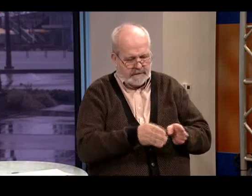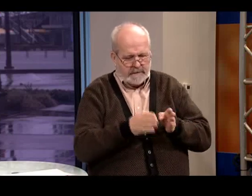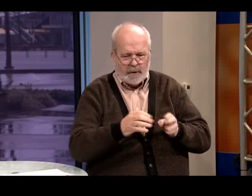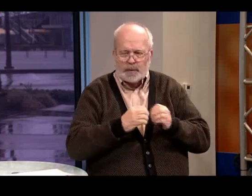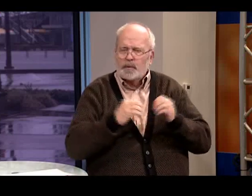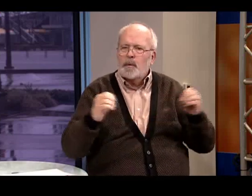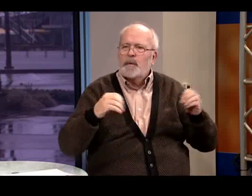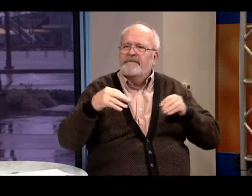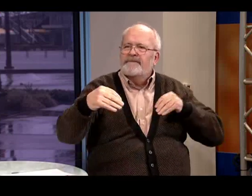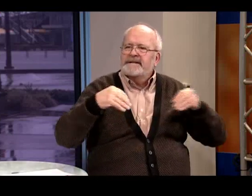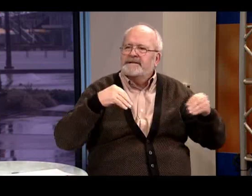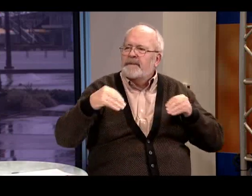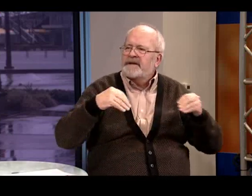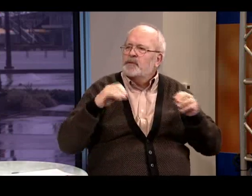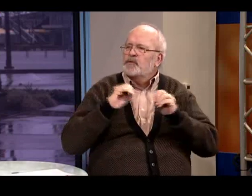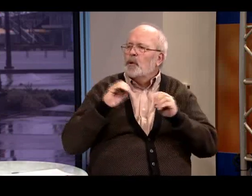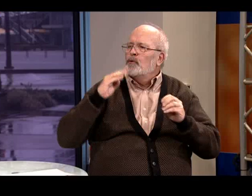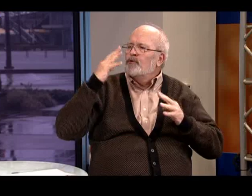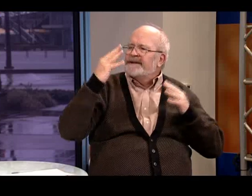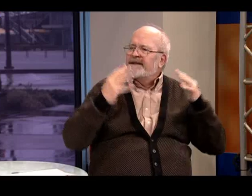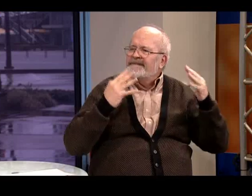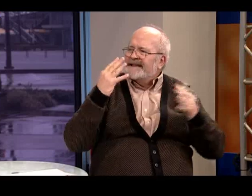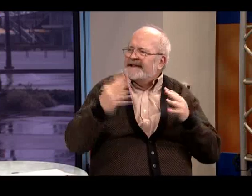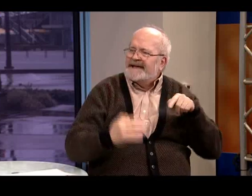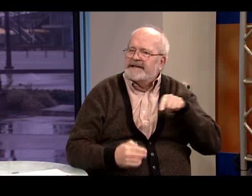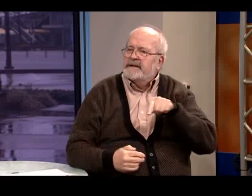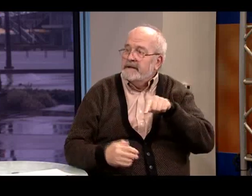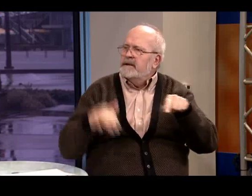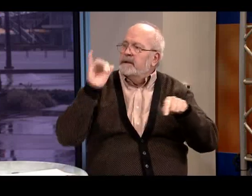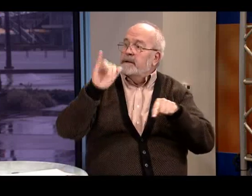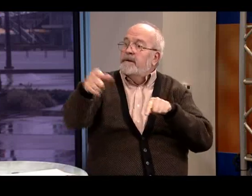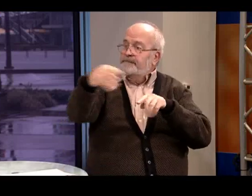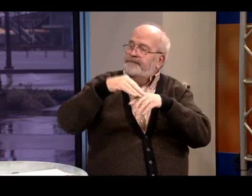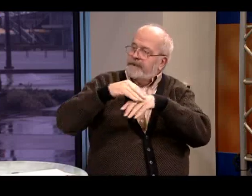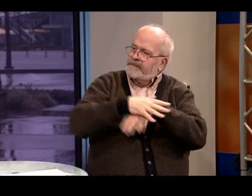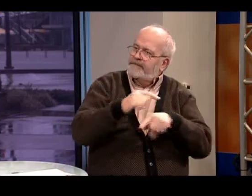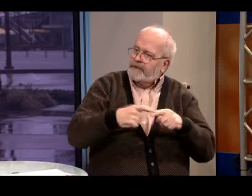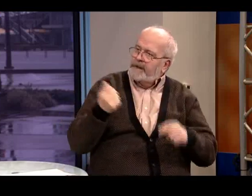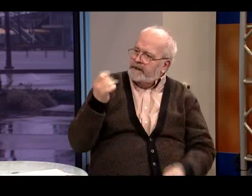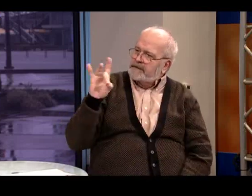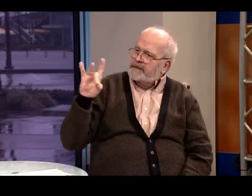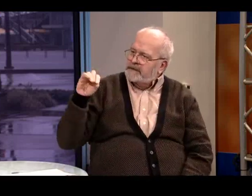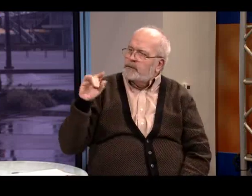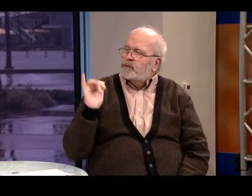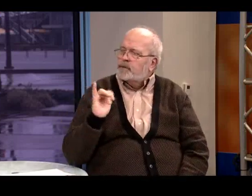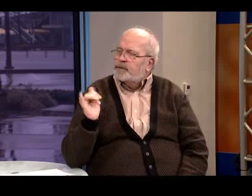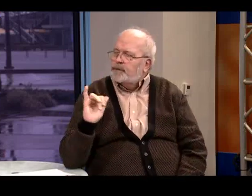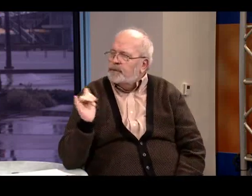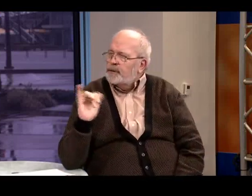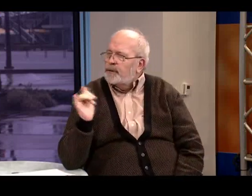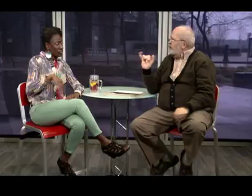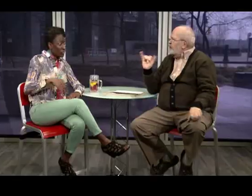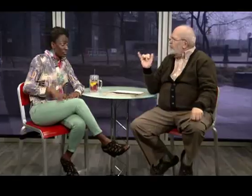robotic. It was this word, then that word. There was no flexibility, there was no creativity in how to assemble the language. And that was